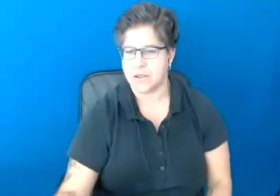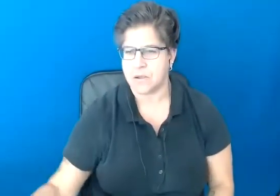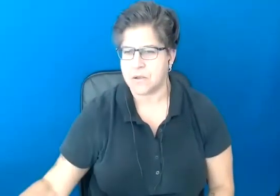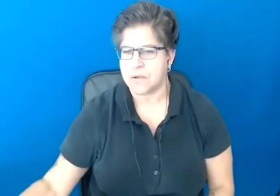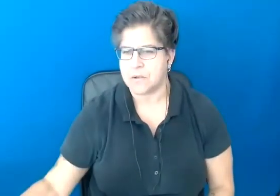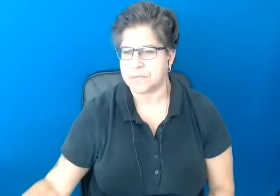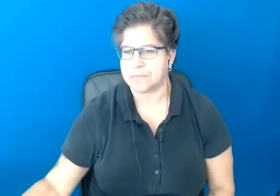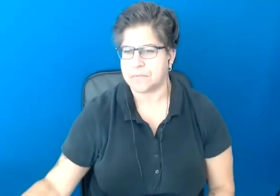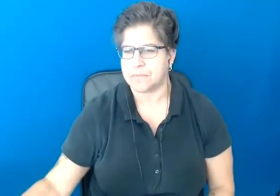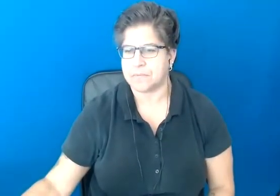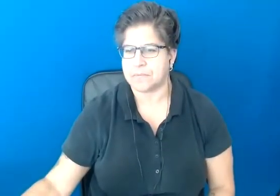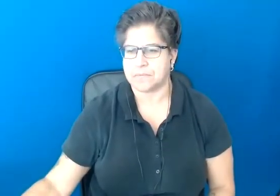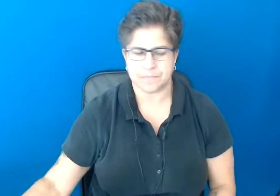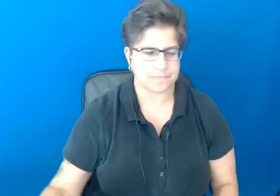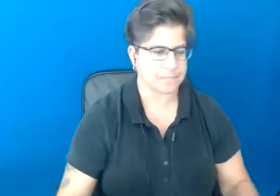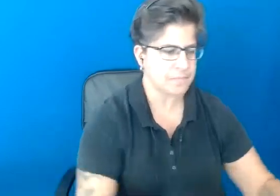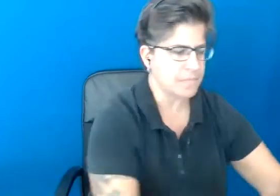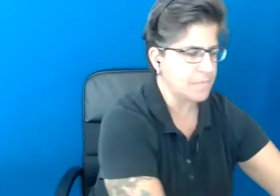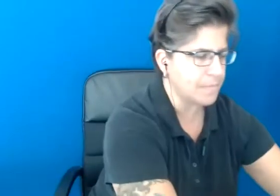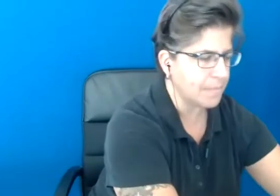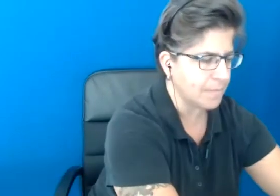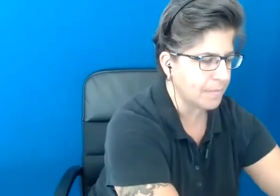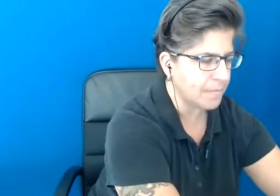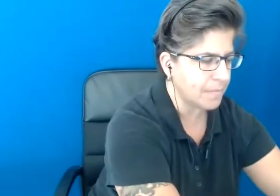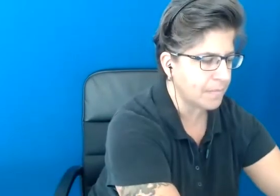also liked what I heard, and it's true. I don't think,